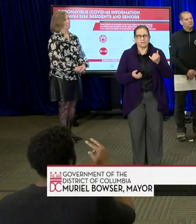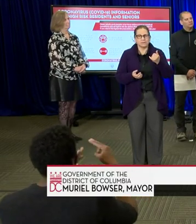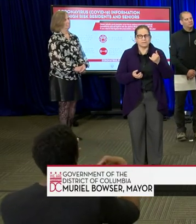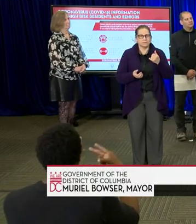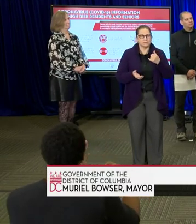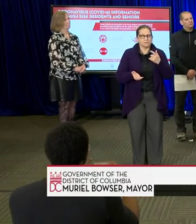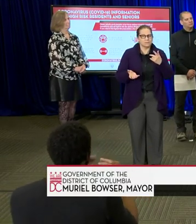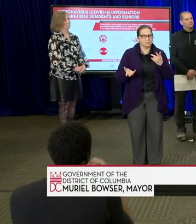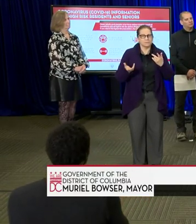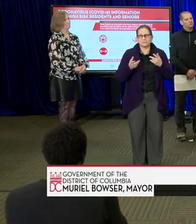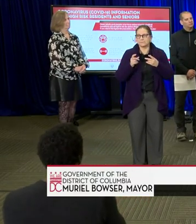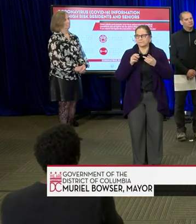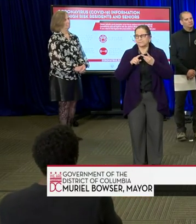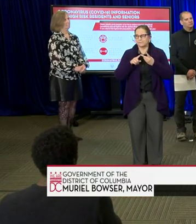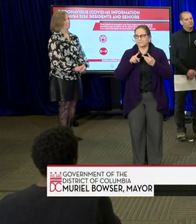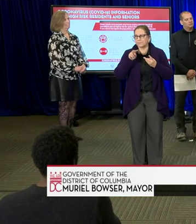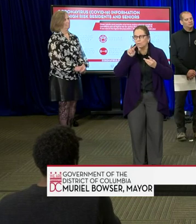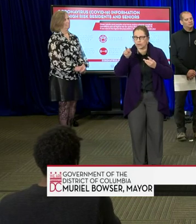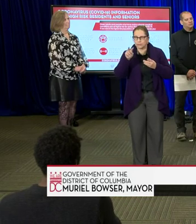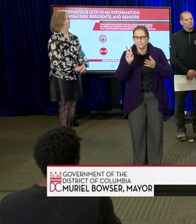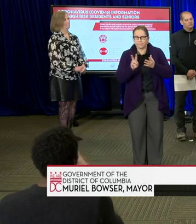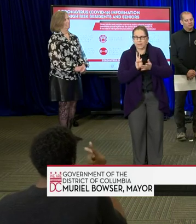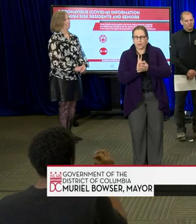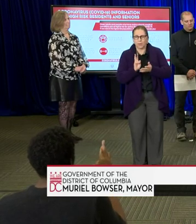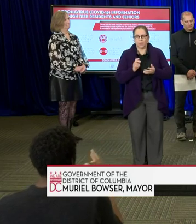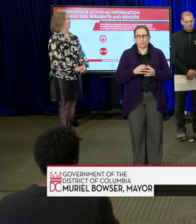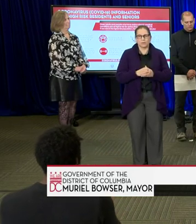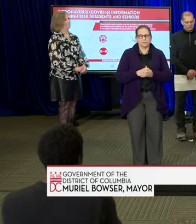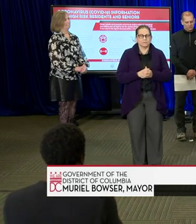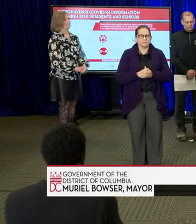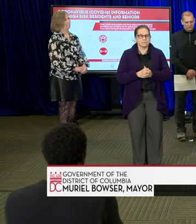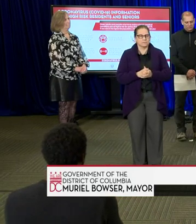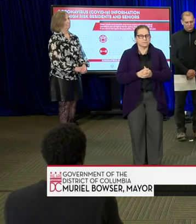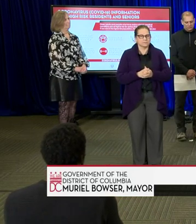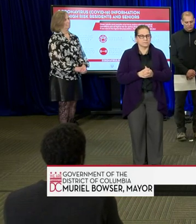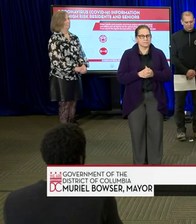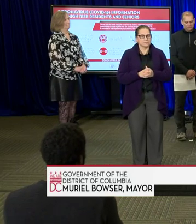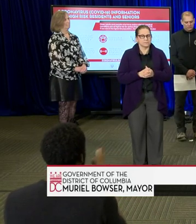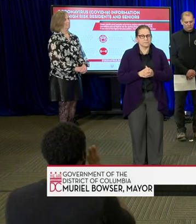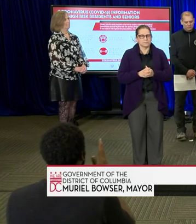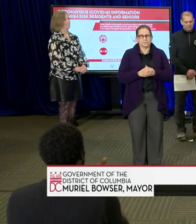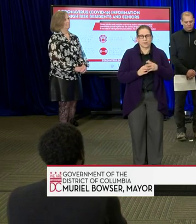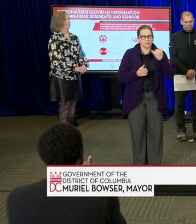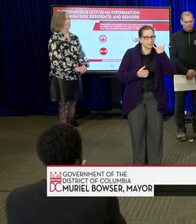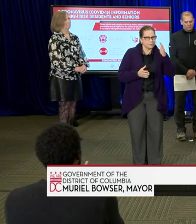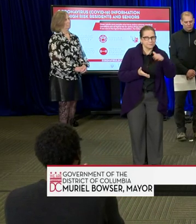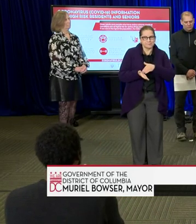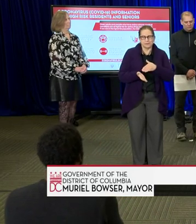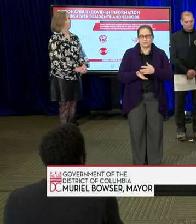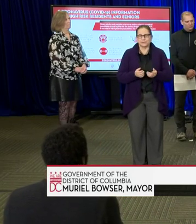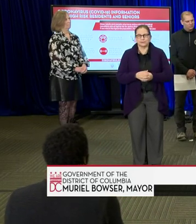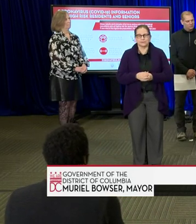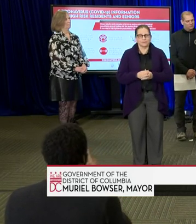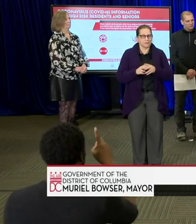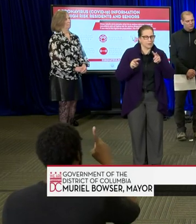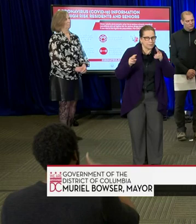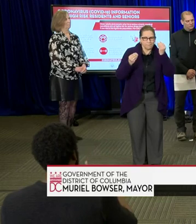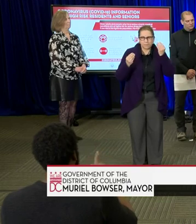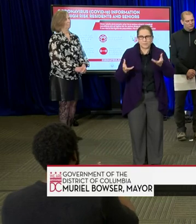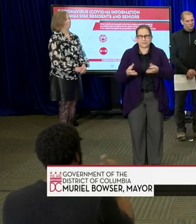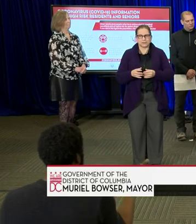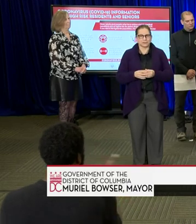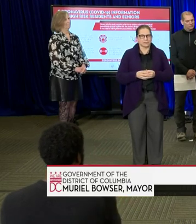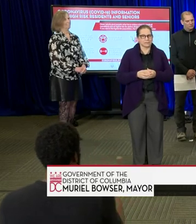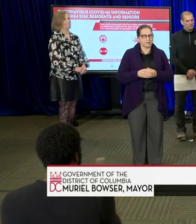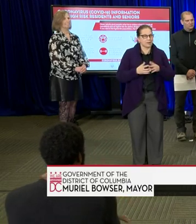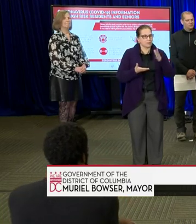advice. That is going to make the very precious hospital resources available for those most